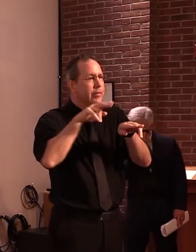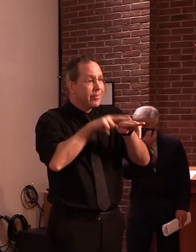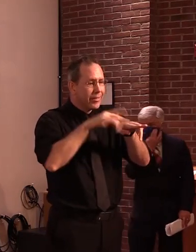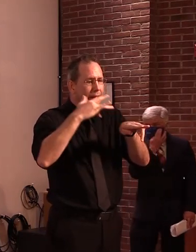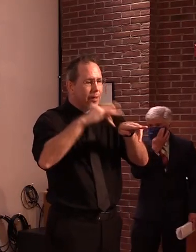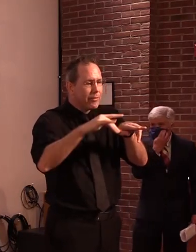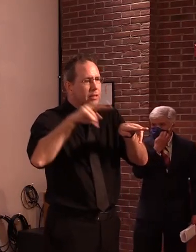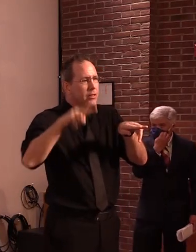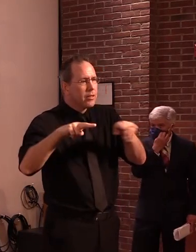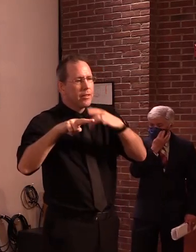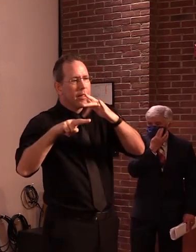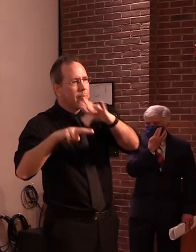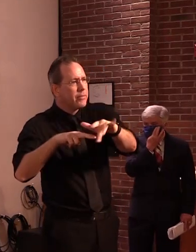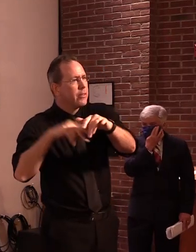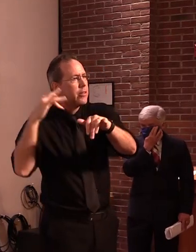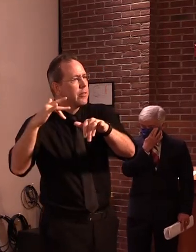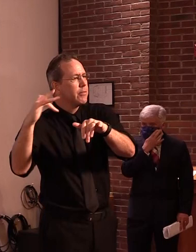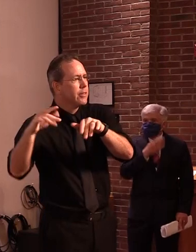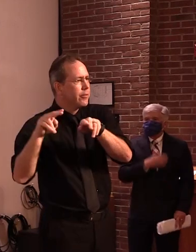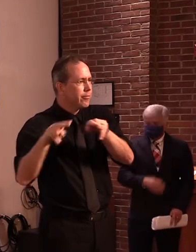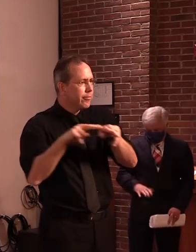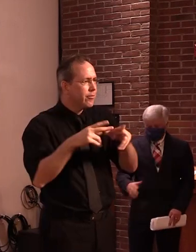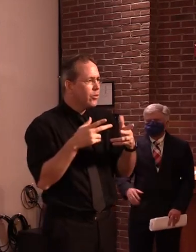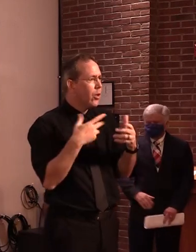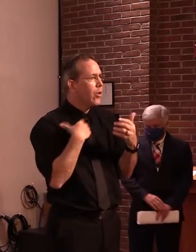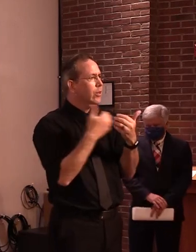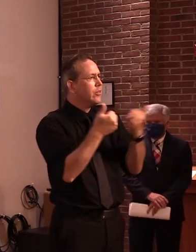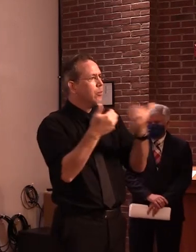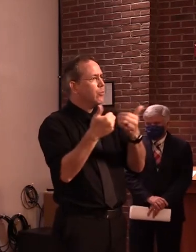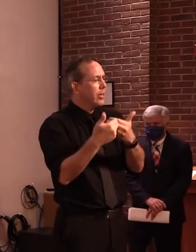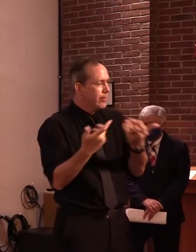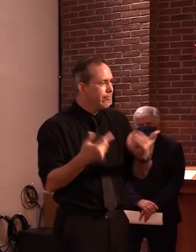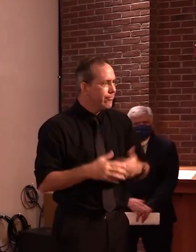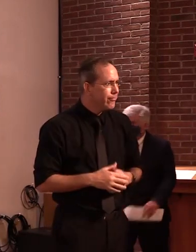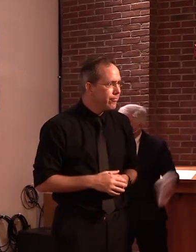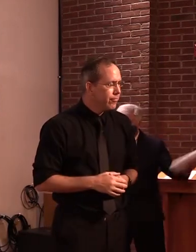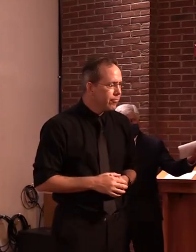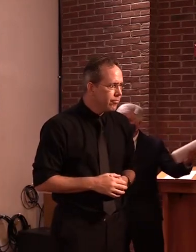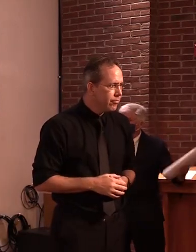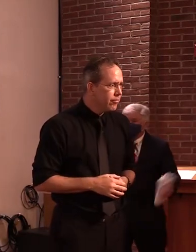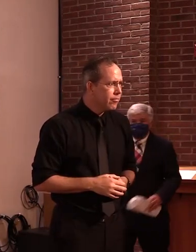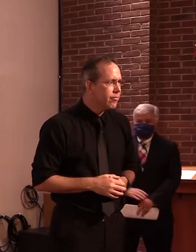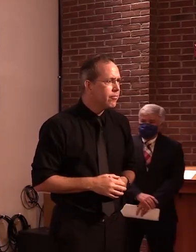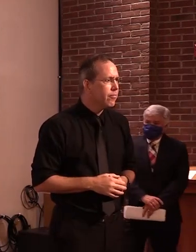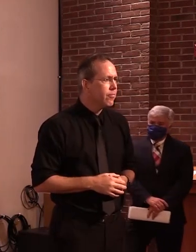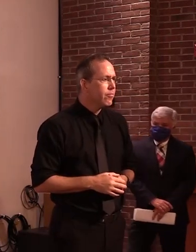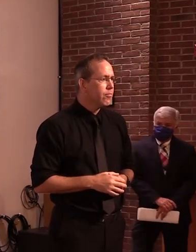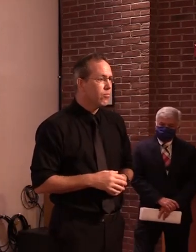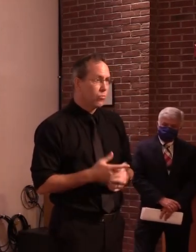accommodate that if it does transpire. Secretary Smith, anything else I should have?